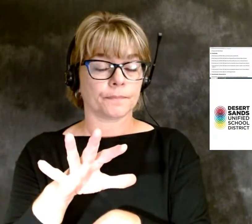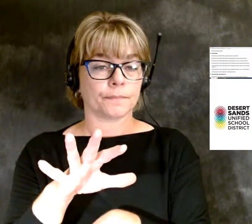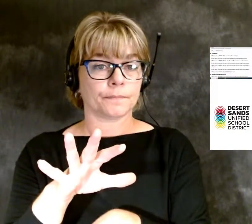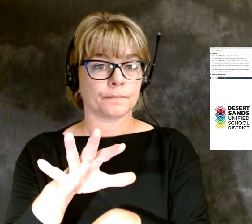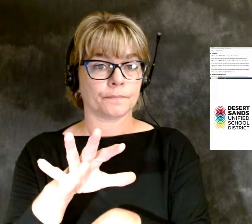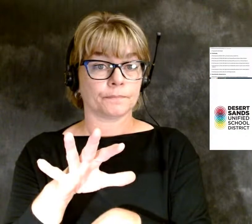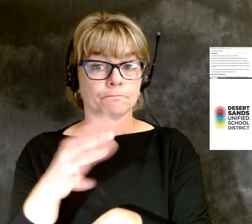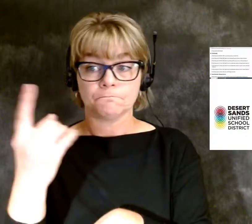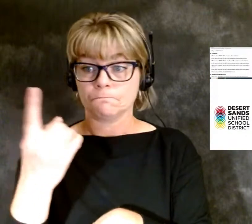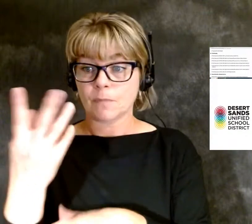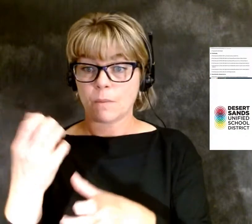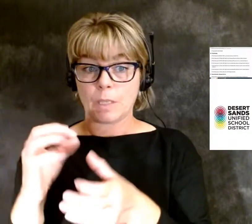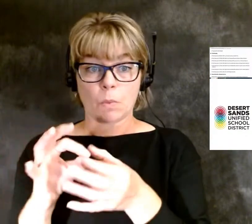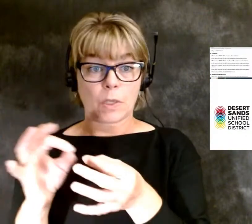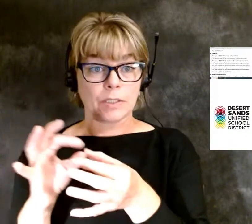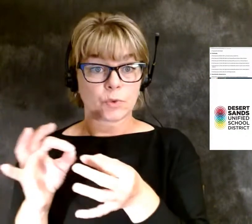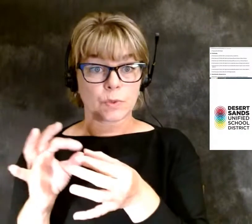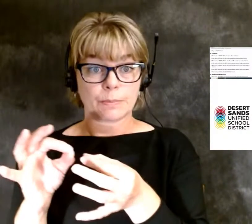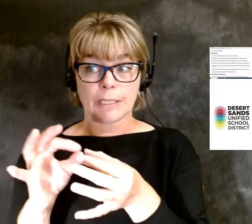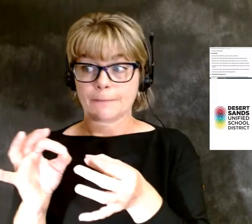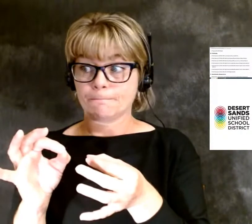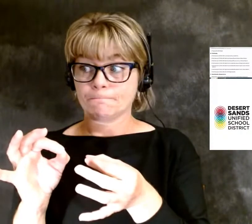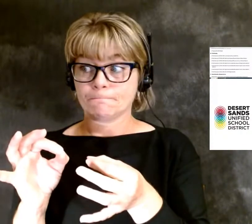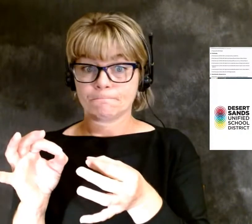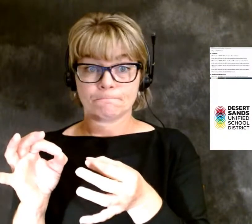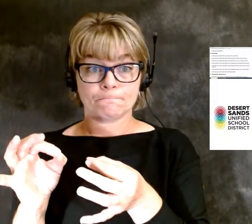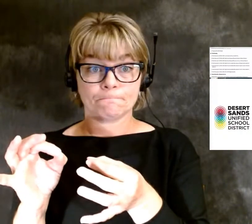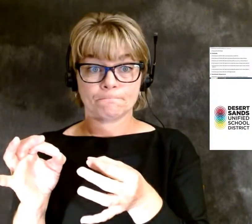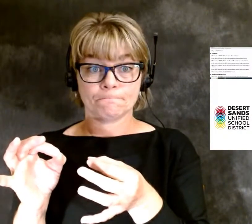Is there anyone wishing to speak on this item?